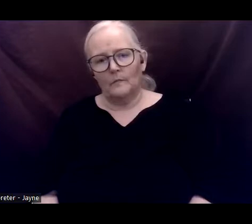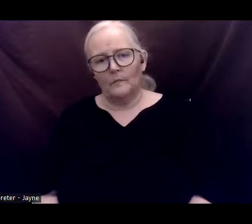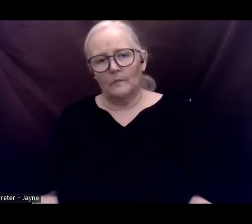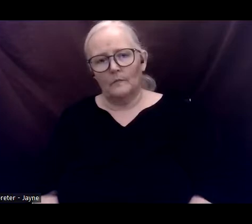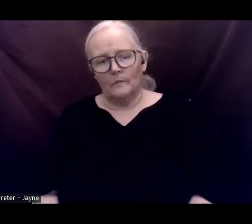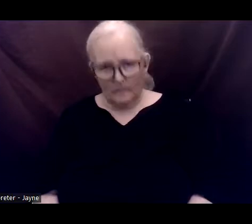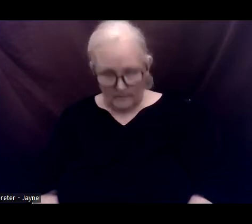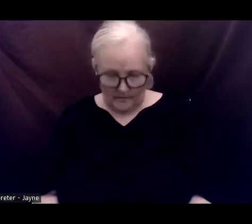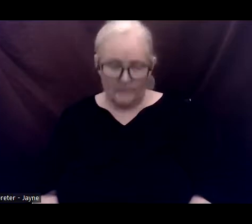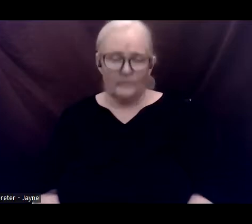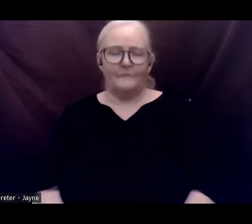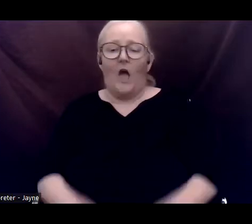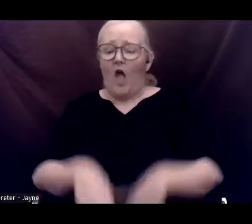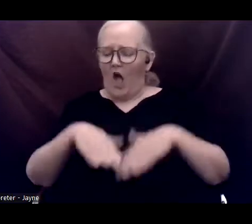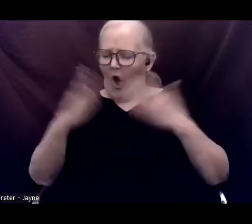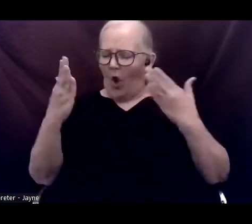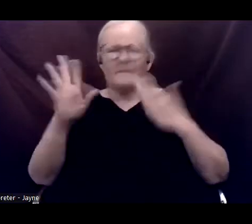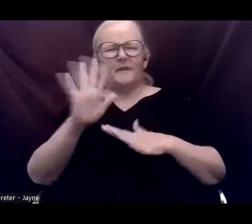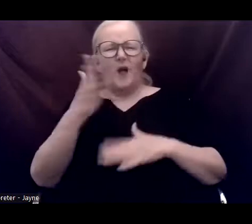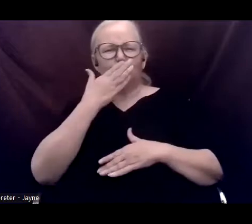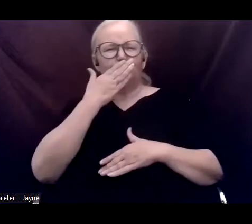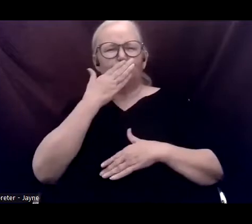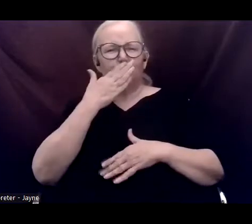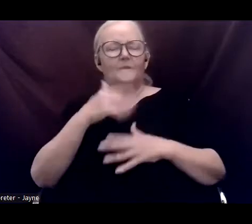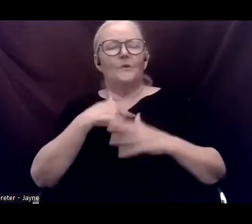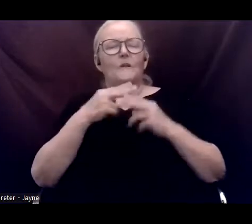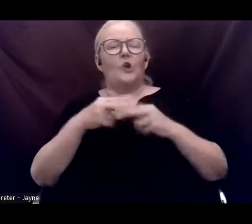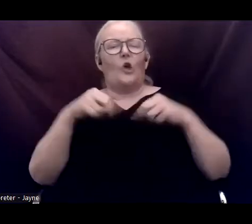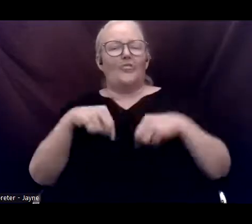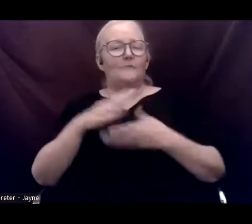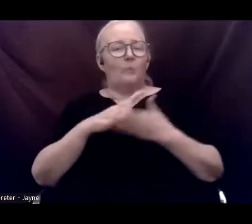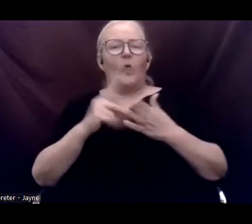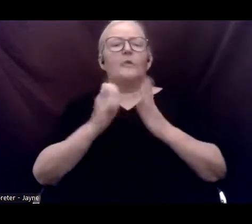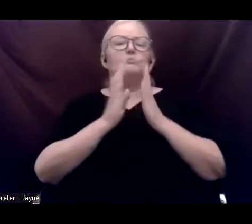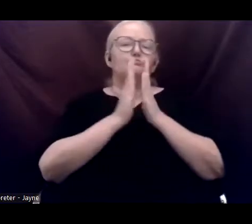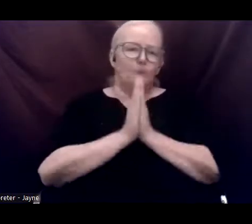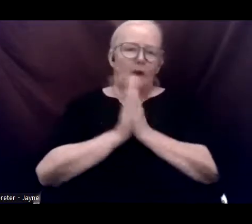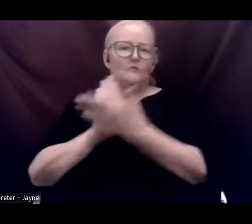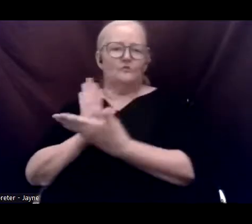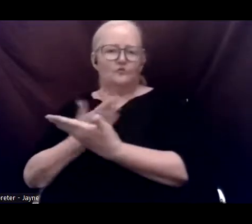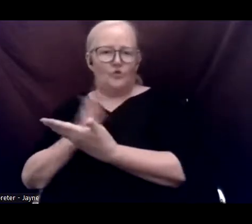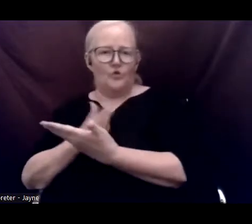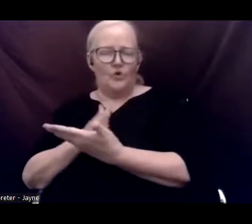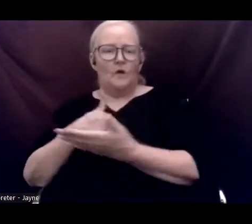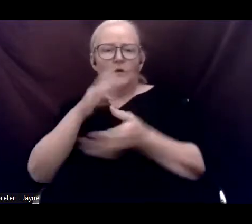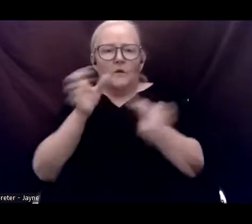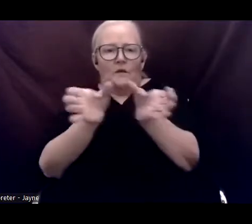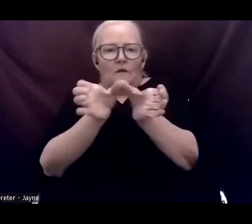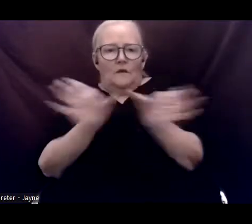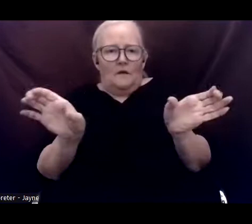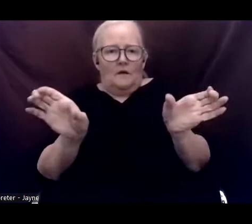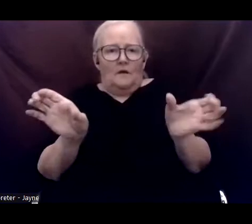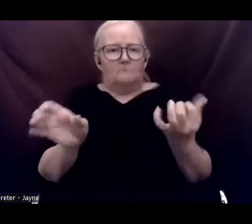In our opening, not opening, the prayer hymn, as we call, we're going to divide the room into two halves again. We